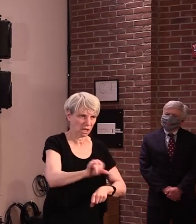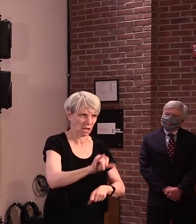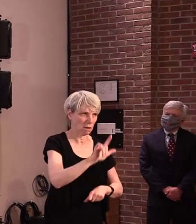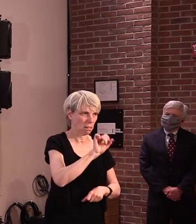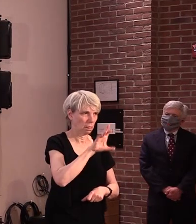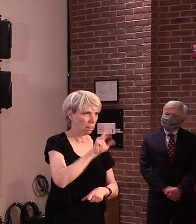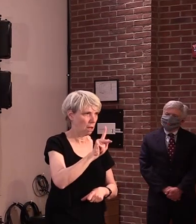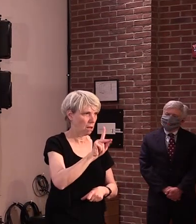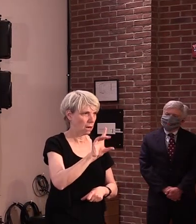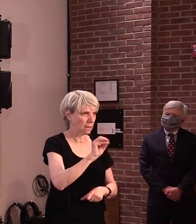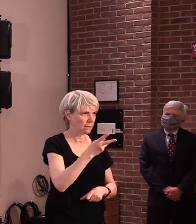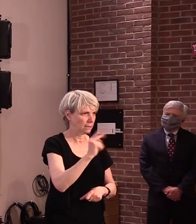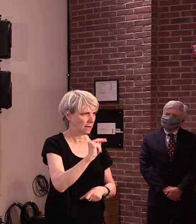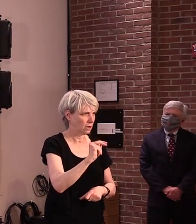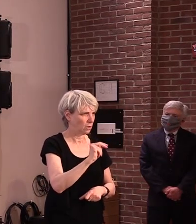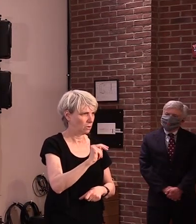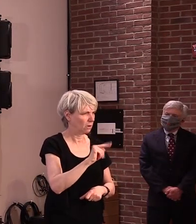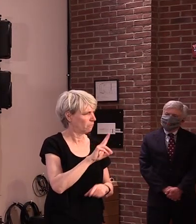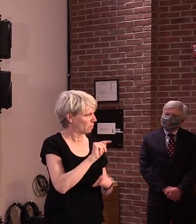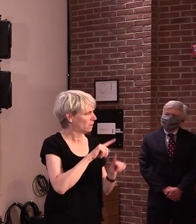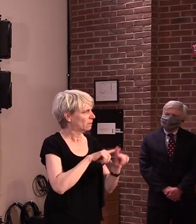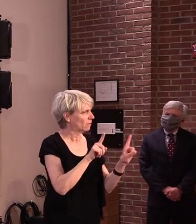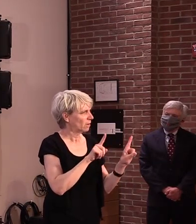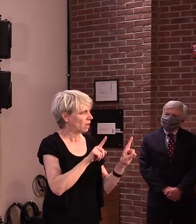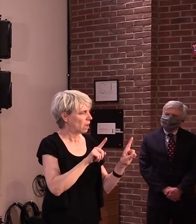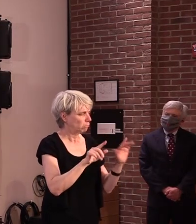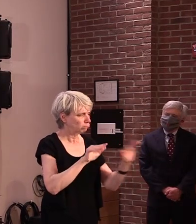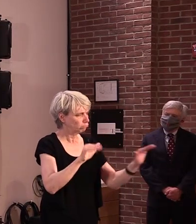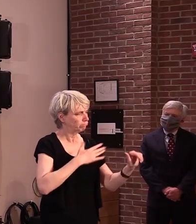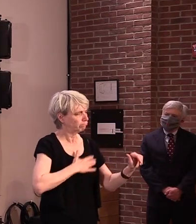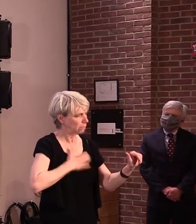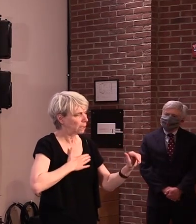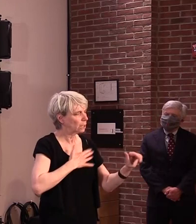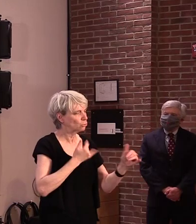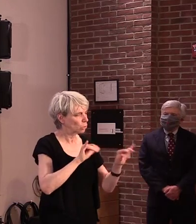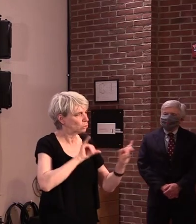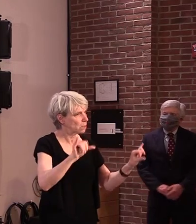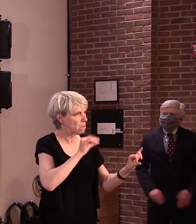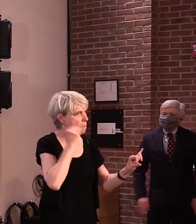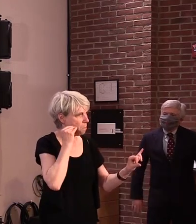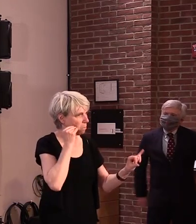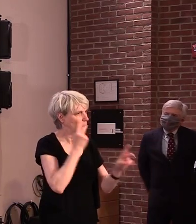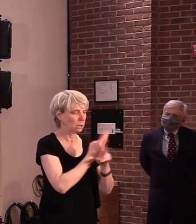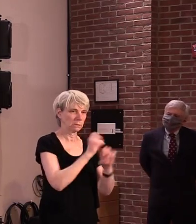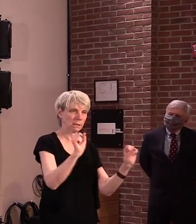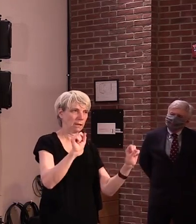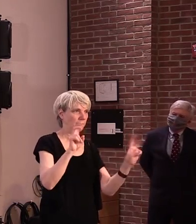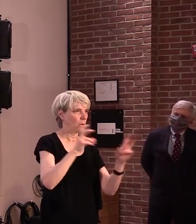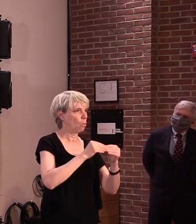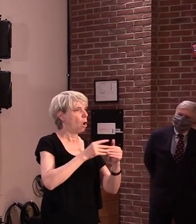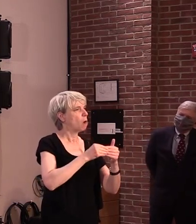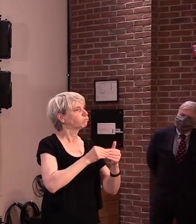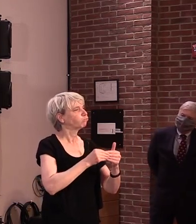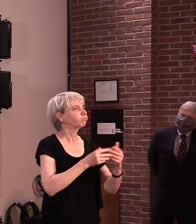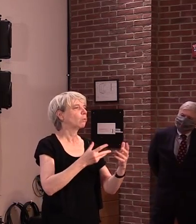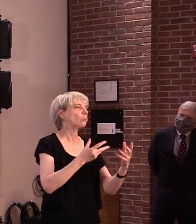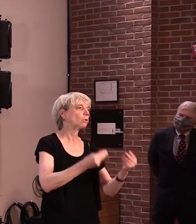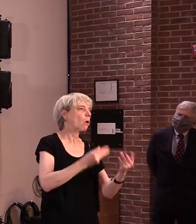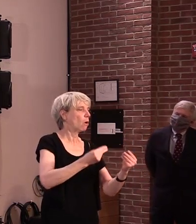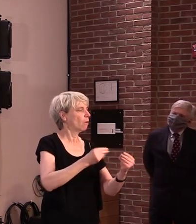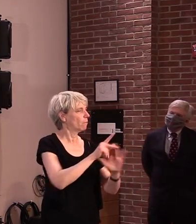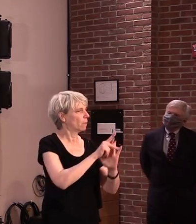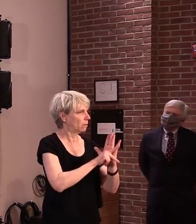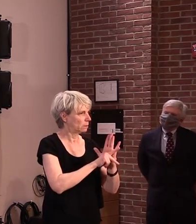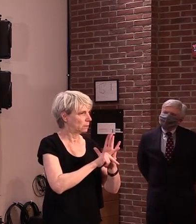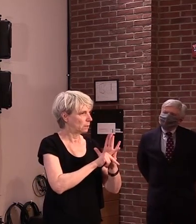to states like Vermont that had a stay-at-home, stay-safe kind of policy, which is a